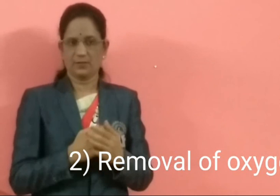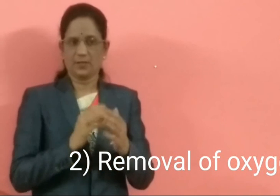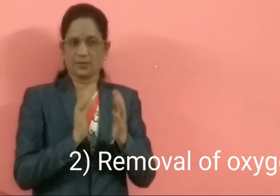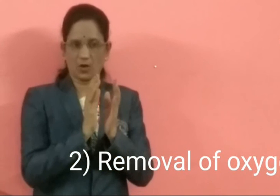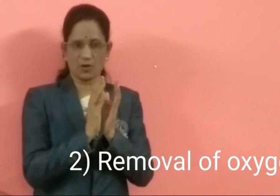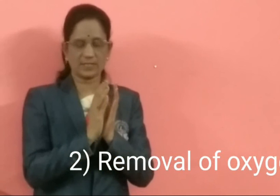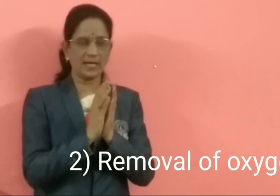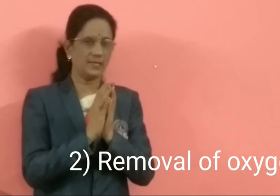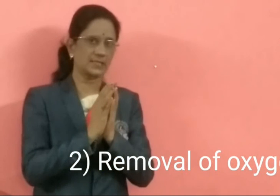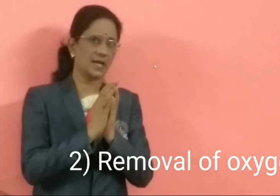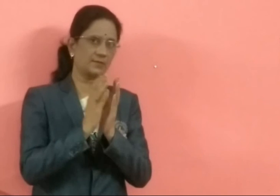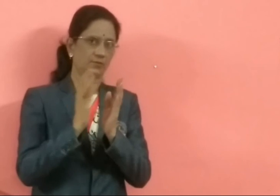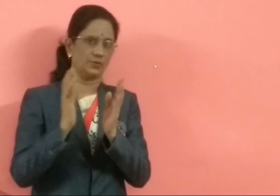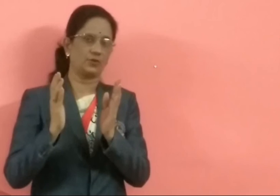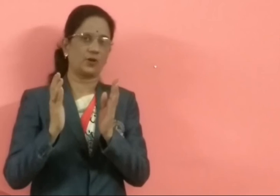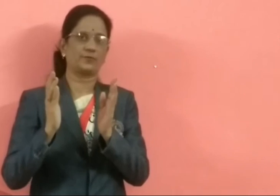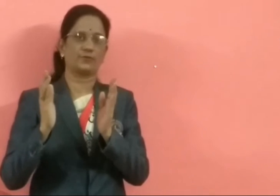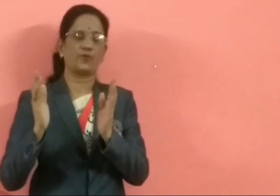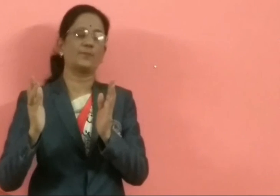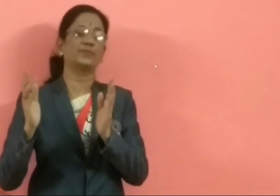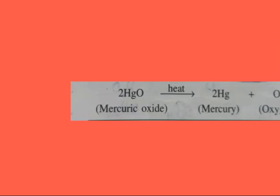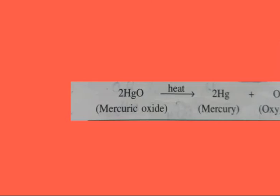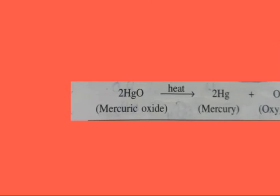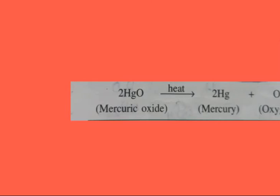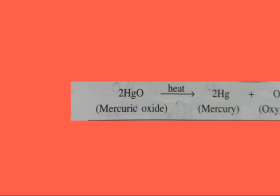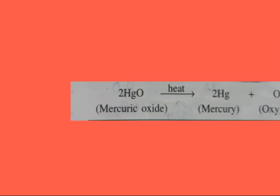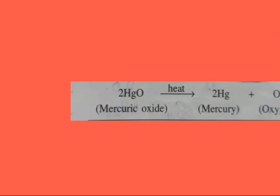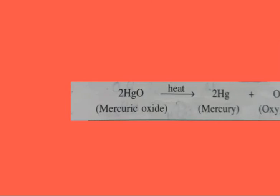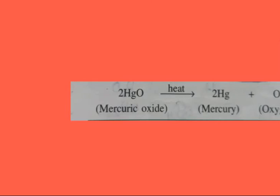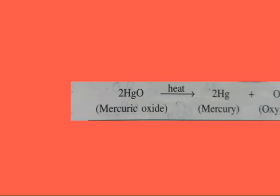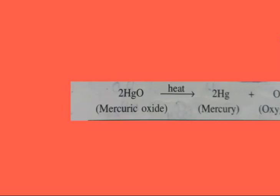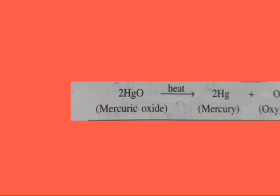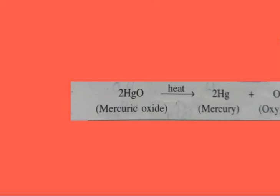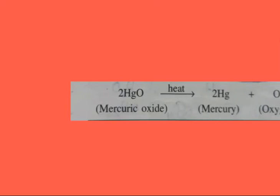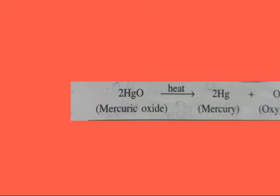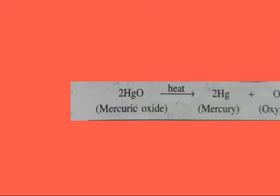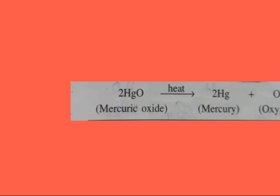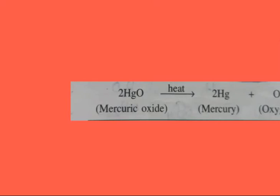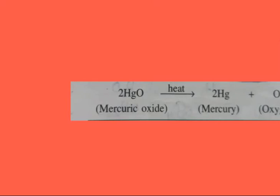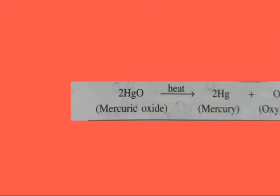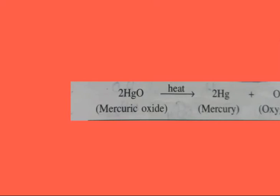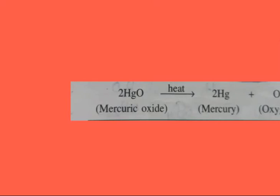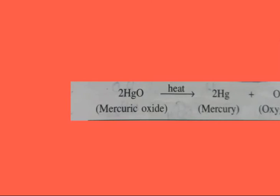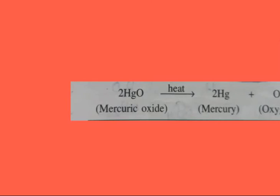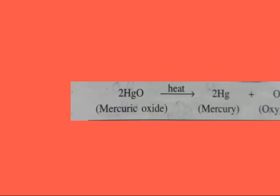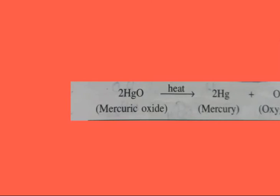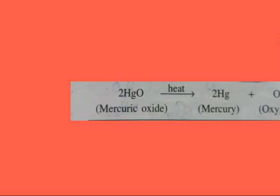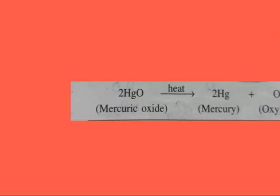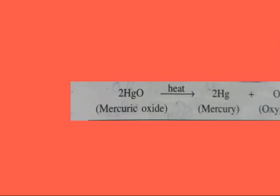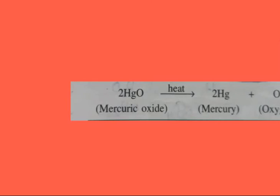The oxides are going on to form element and oxygen. When mercuric oxide is heated,